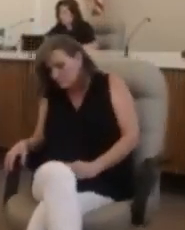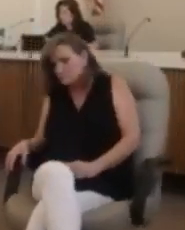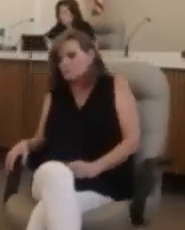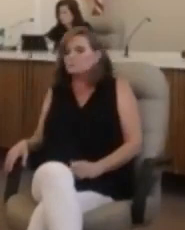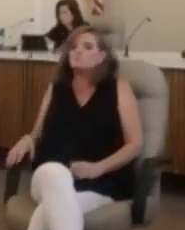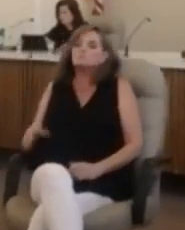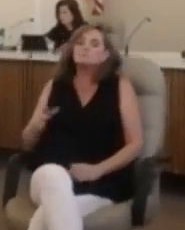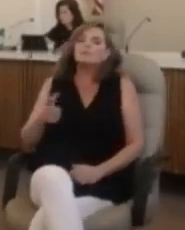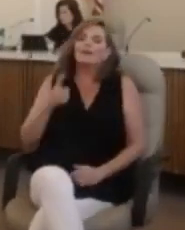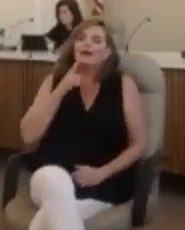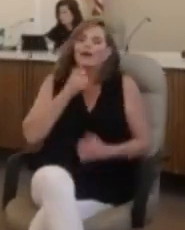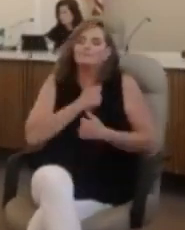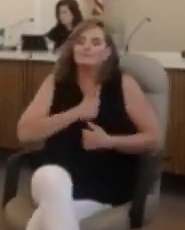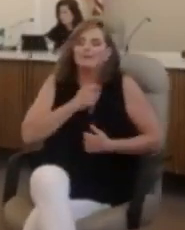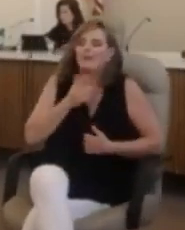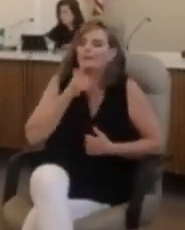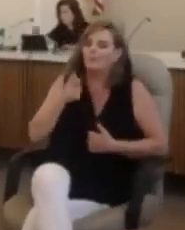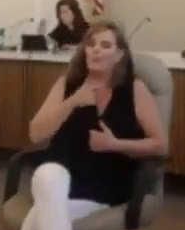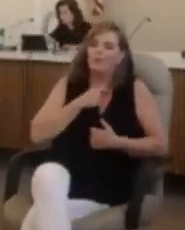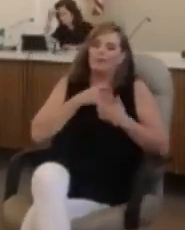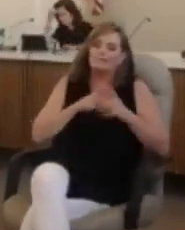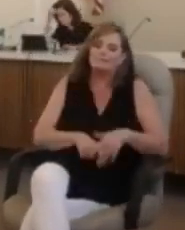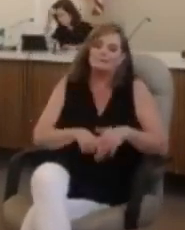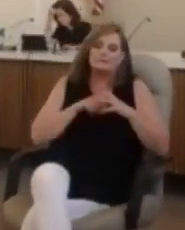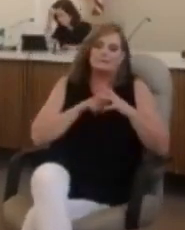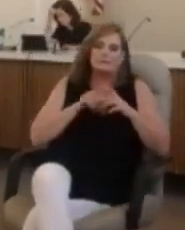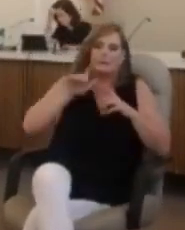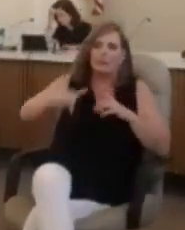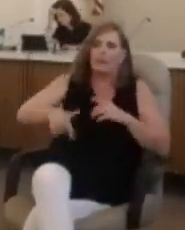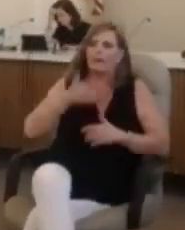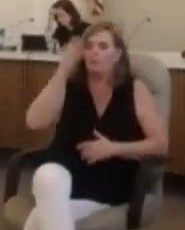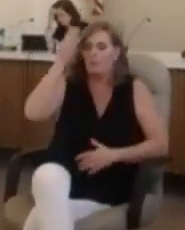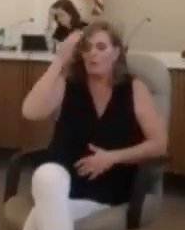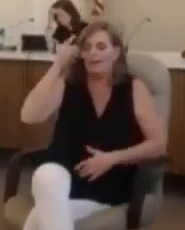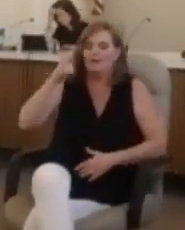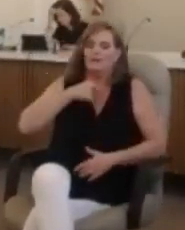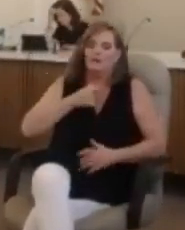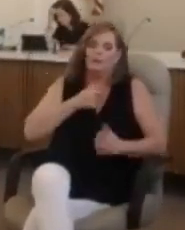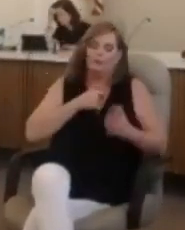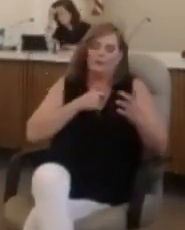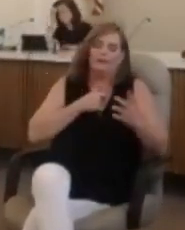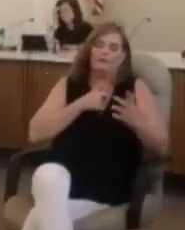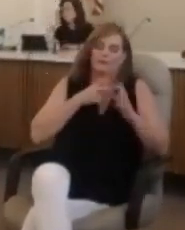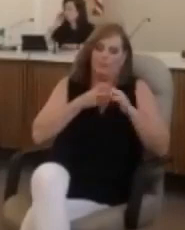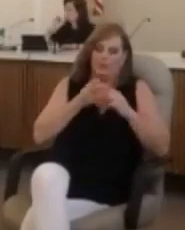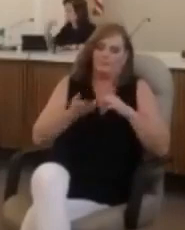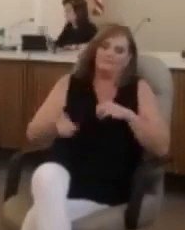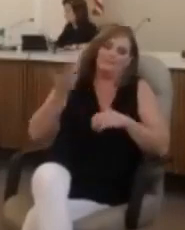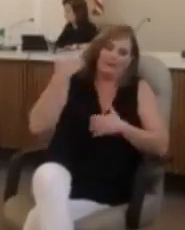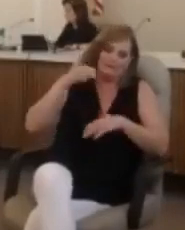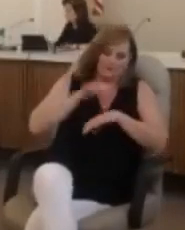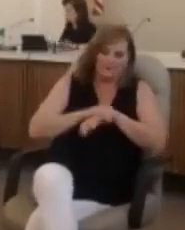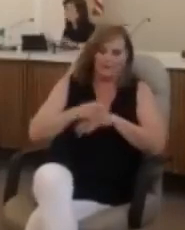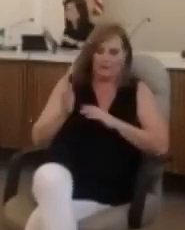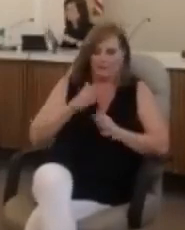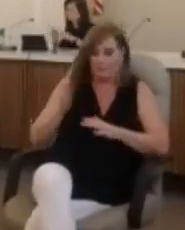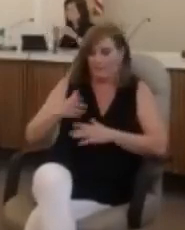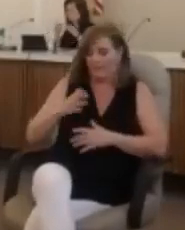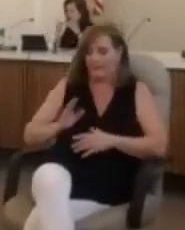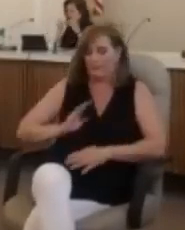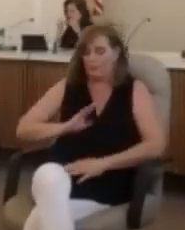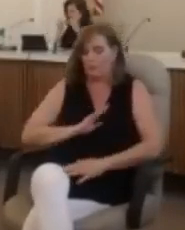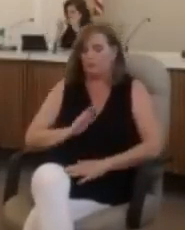I'd like to apologize for the late state due to a wrinkle thrown in last night at the planning board. We had to have